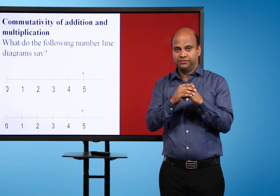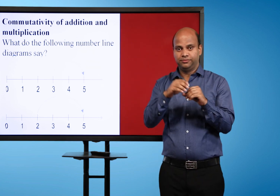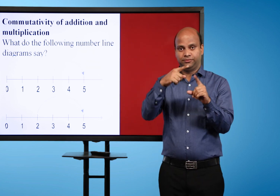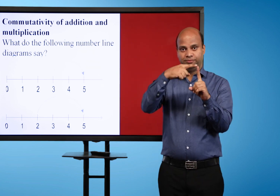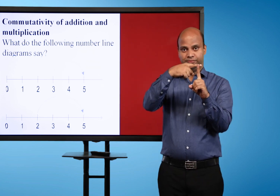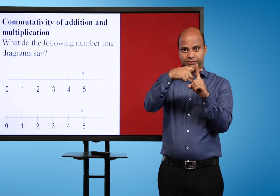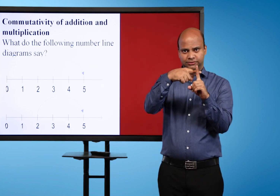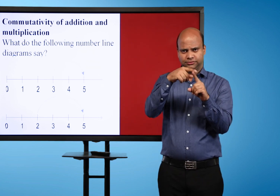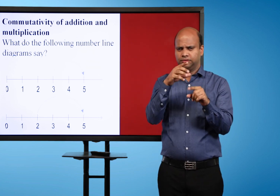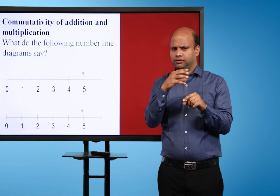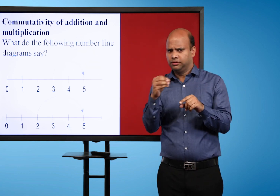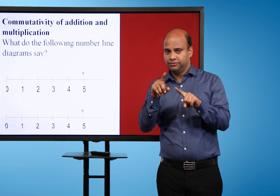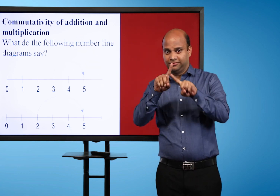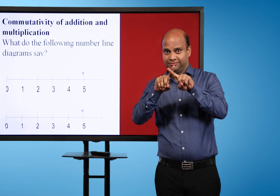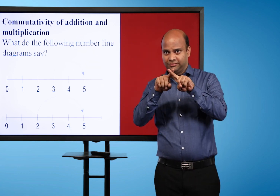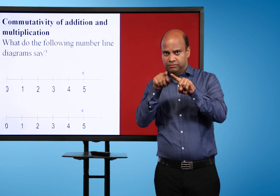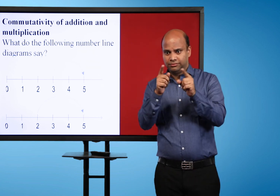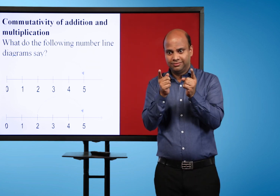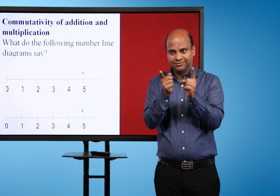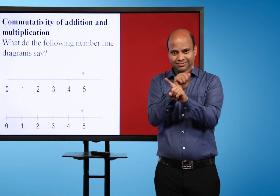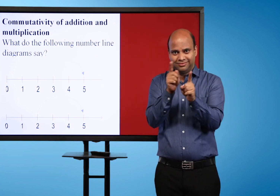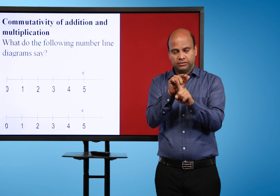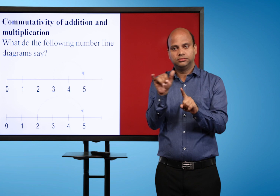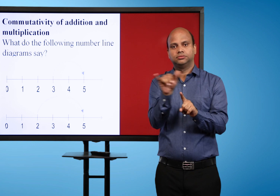Commutativity of addition and multiplication.